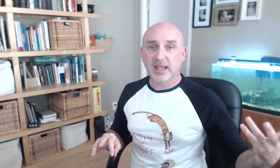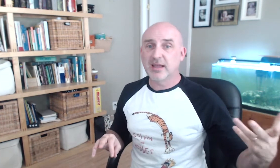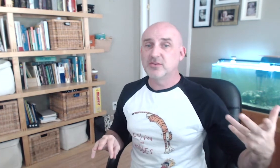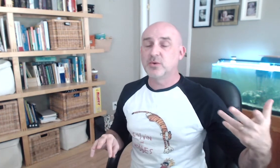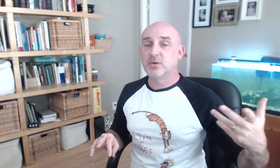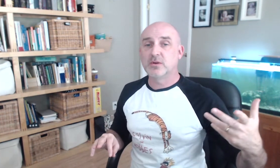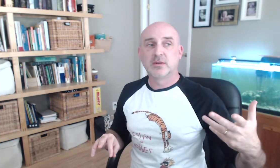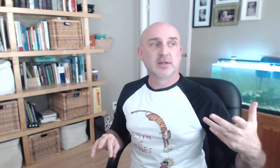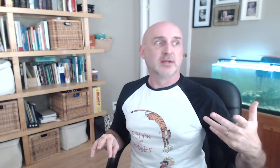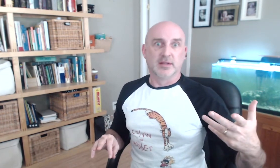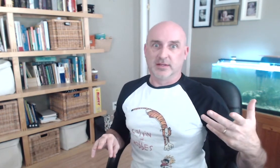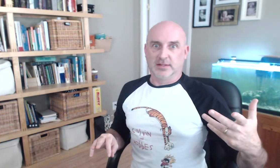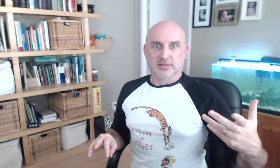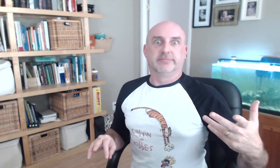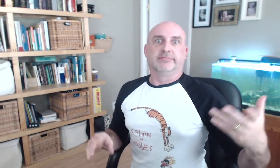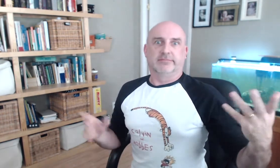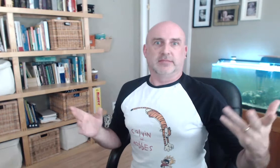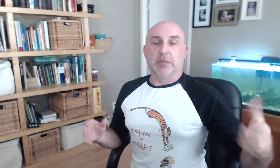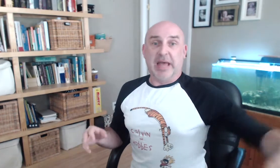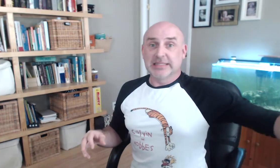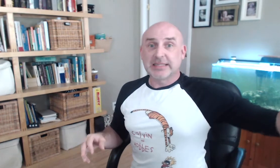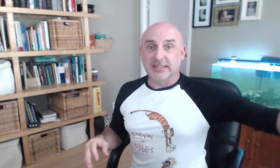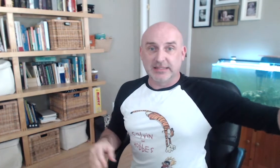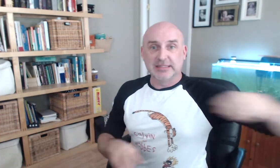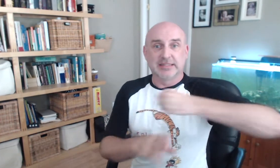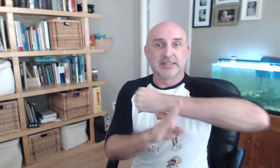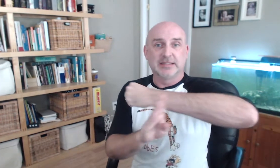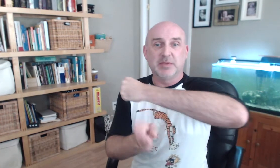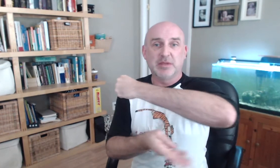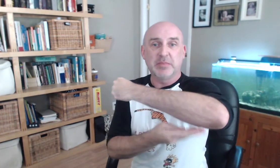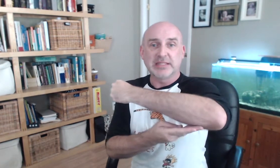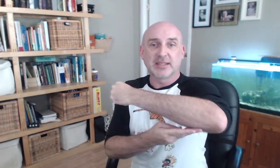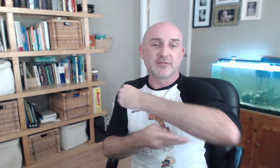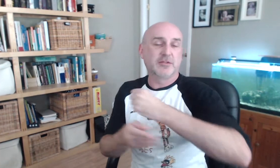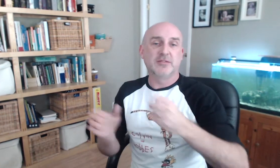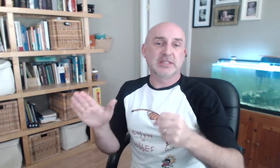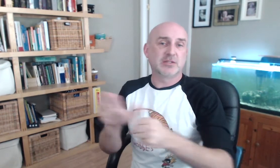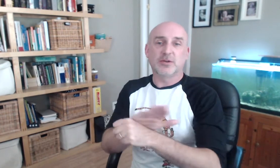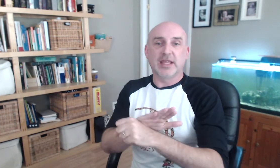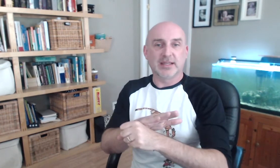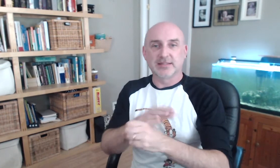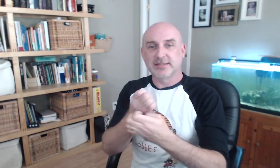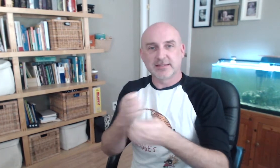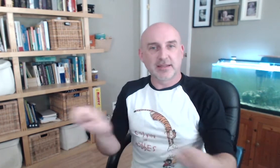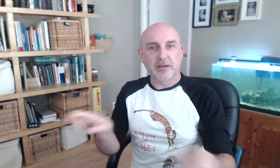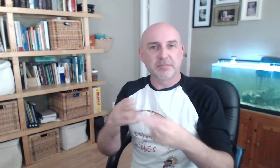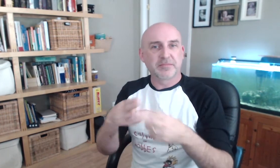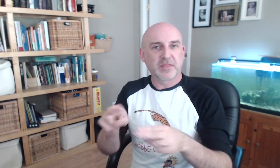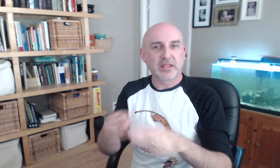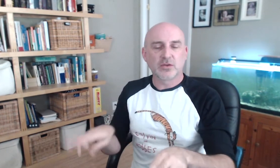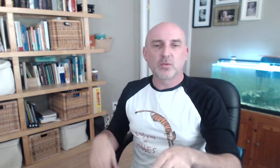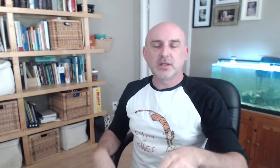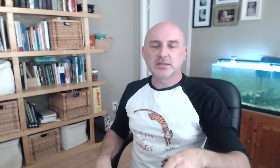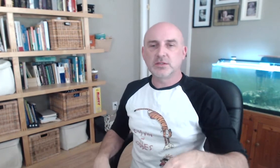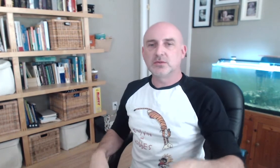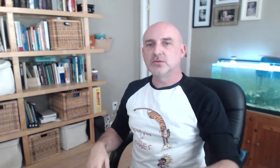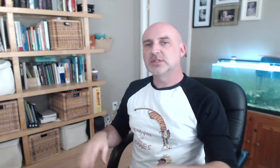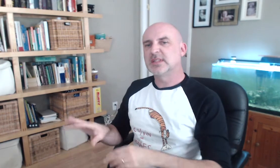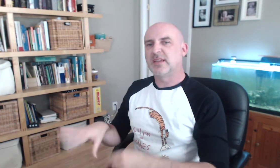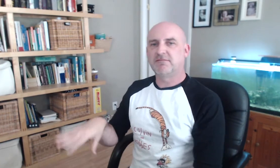hand, or a basket, maybe a basket full of Easter eggs. Then you want to just sign